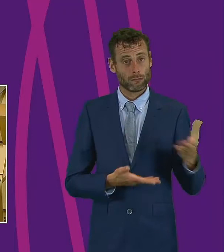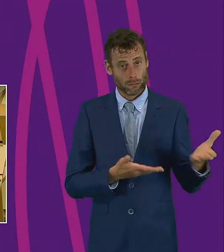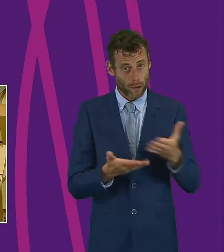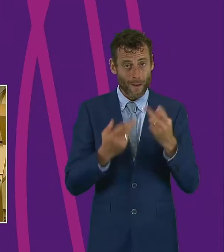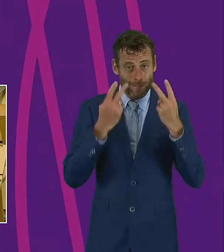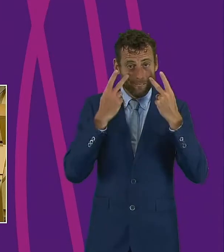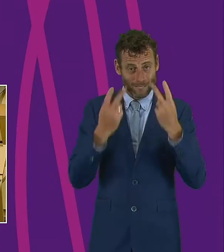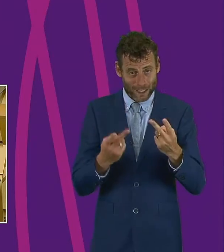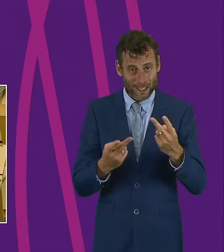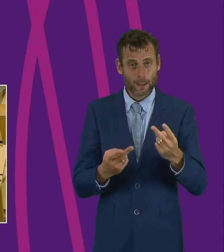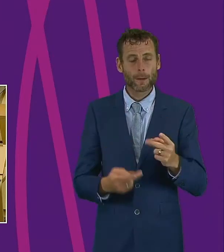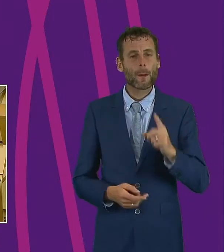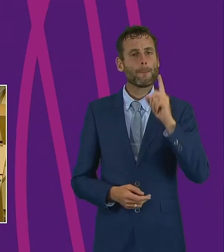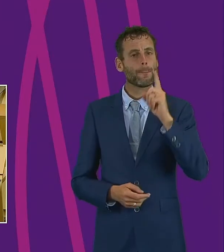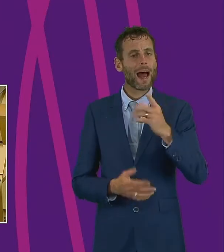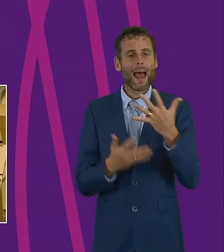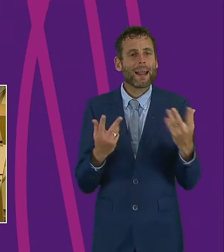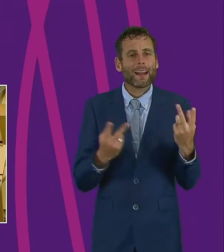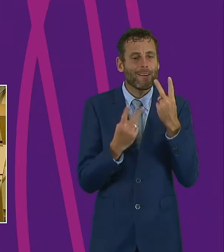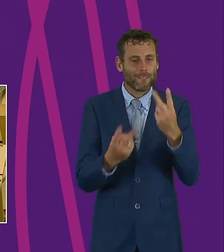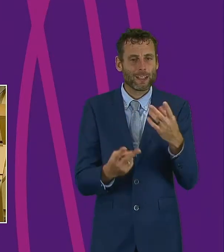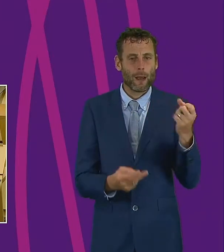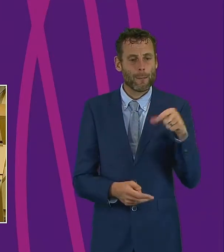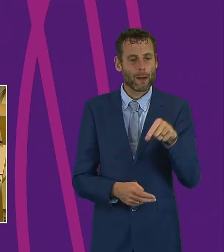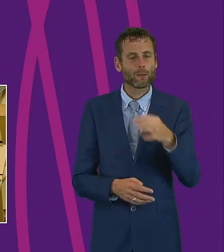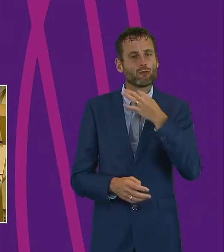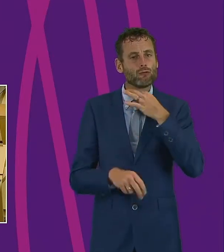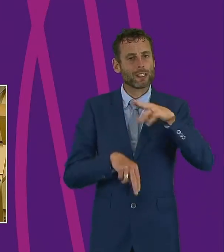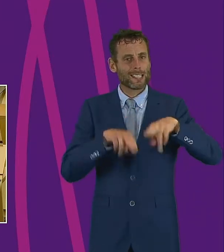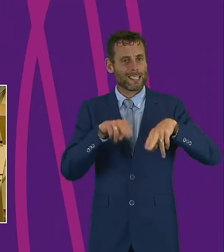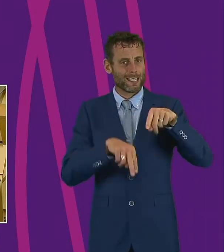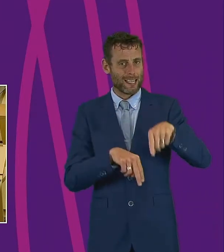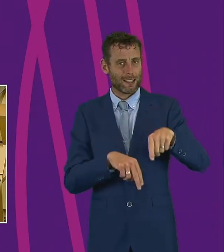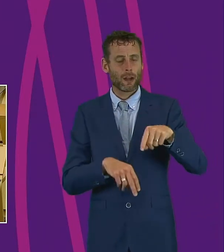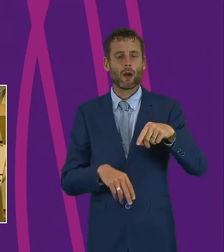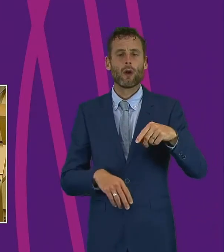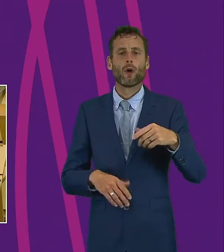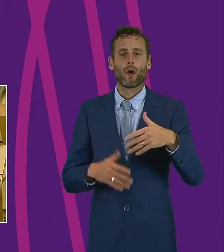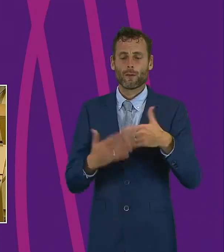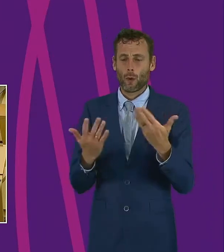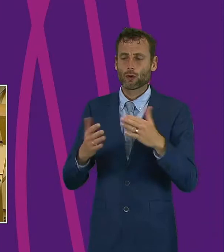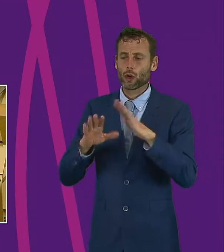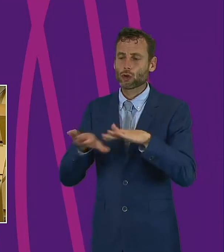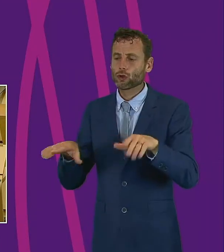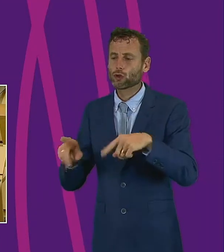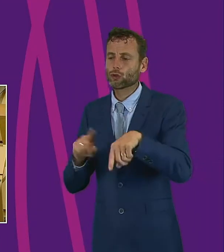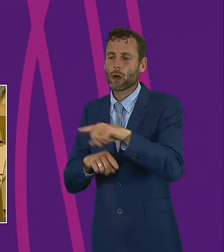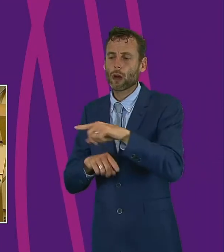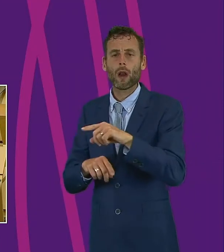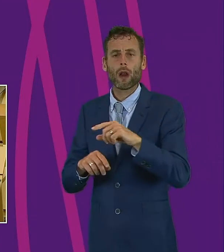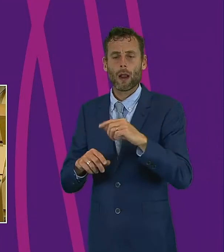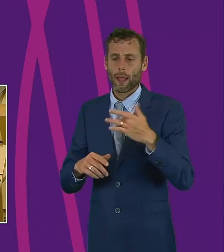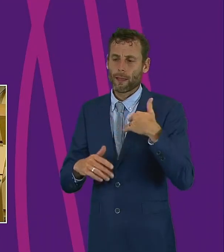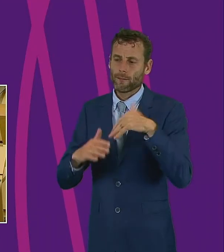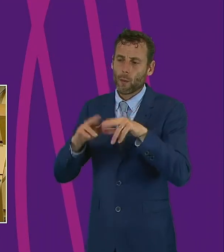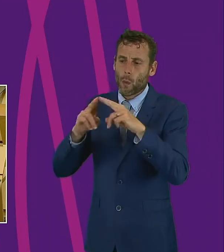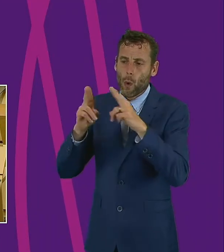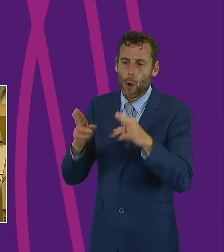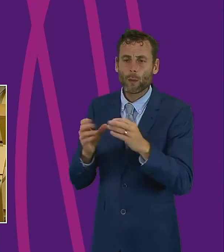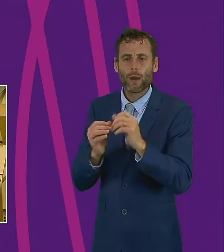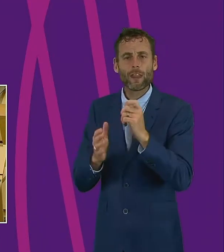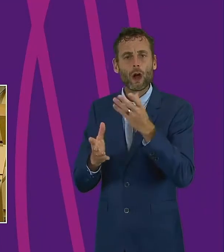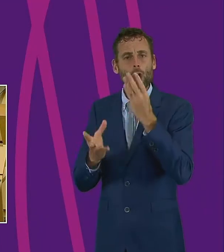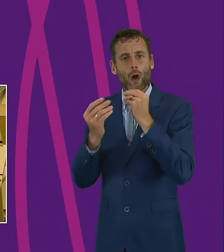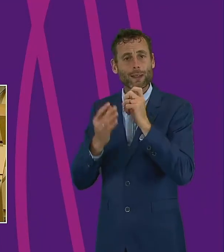be staged and risk assessed, obviously, and we will likely prioritise homes for children and people with learning disabilities initially. So we will